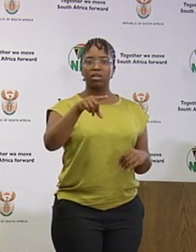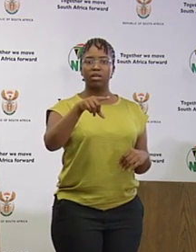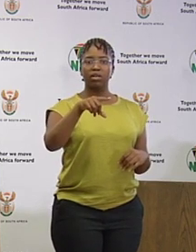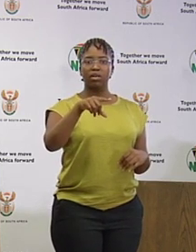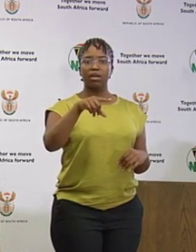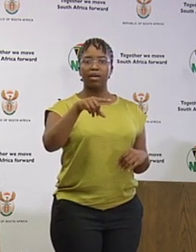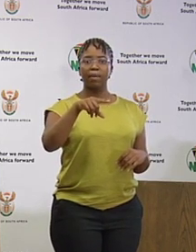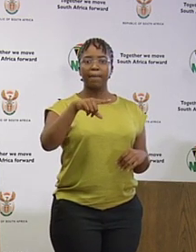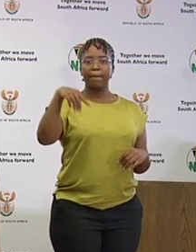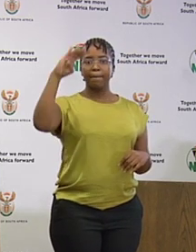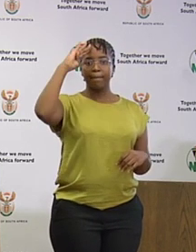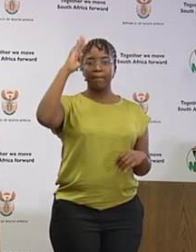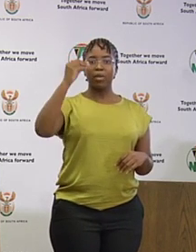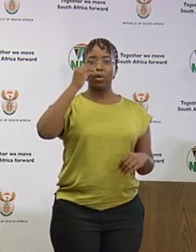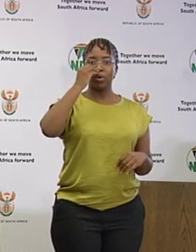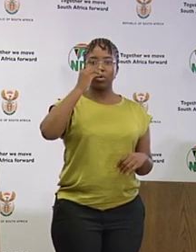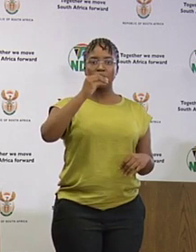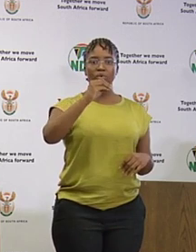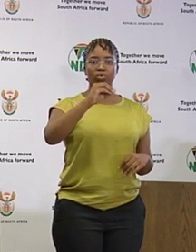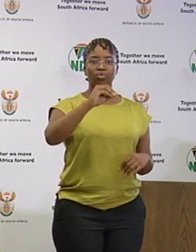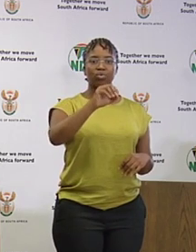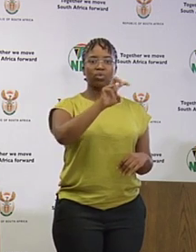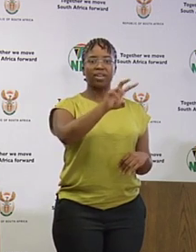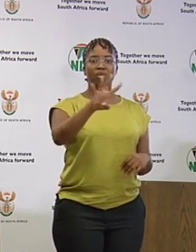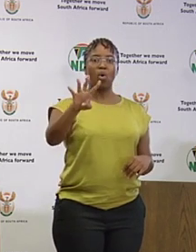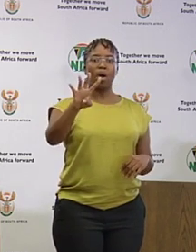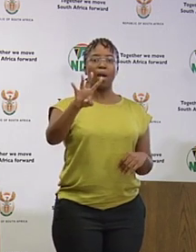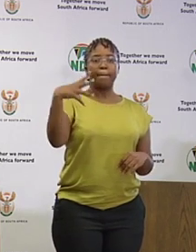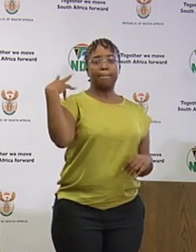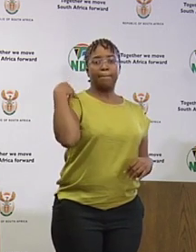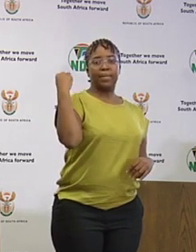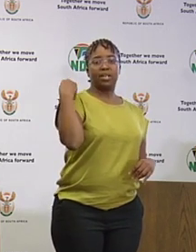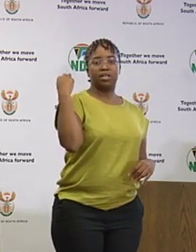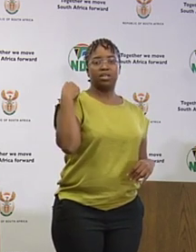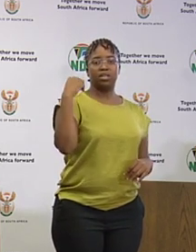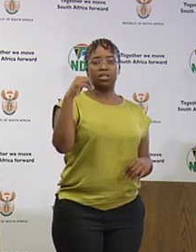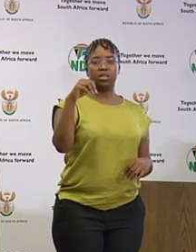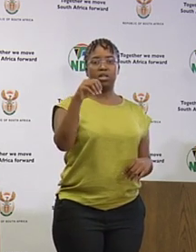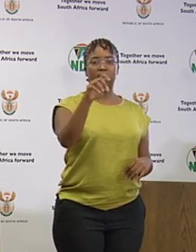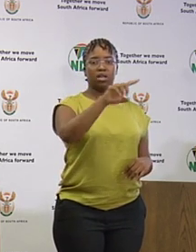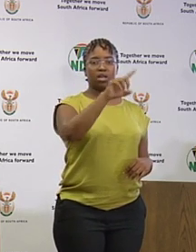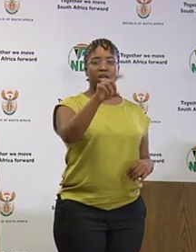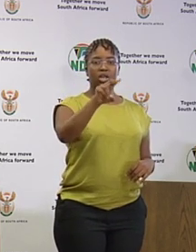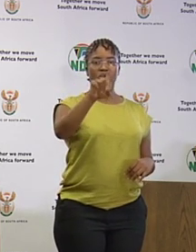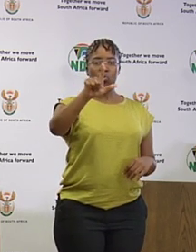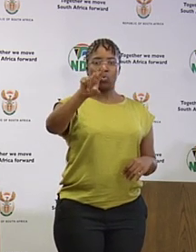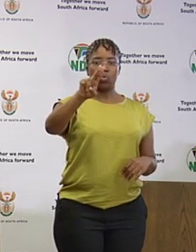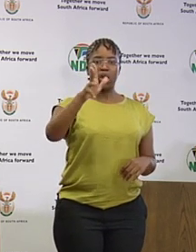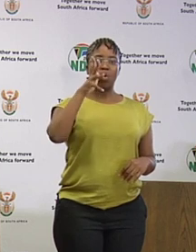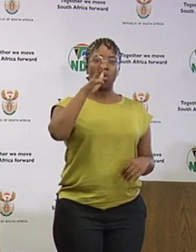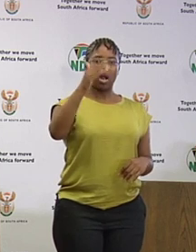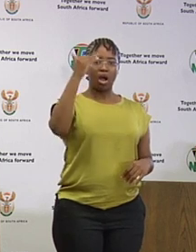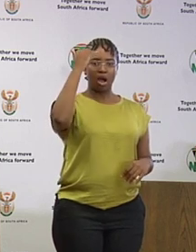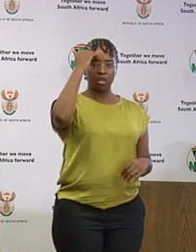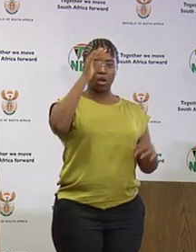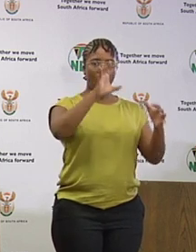News 24. Minister Zulu, I wanted to ask with regards to the homeless. Driving